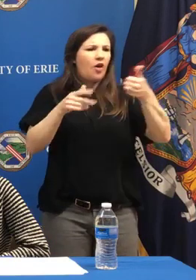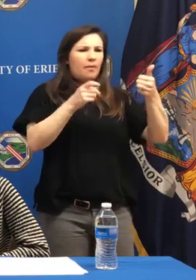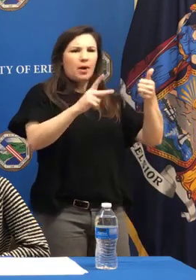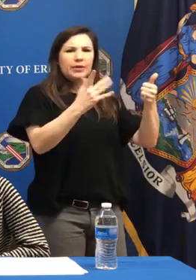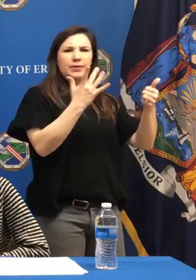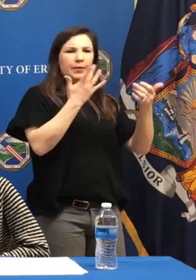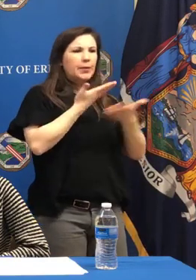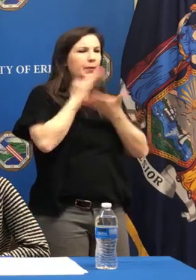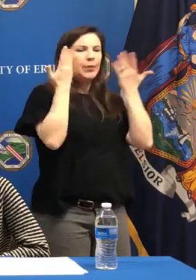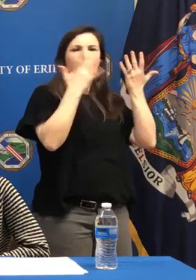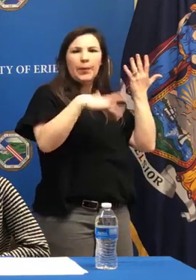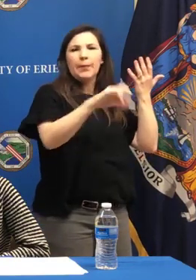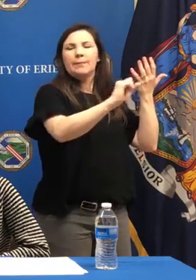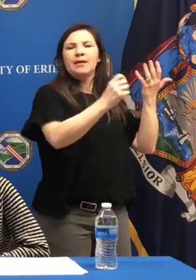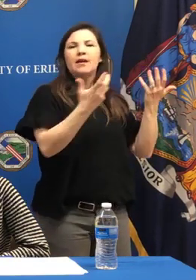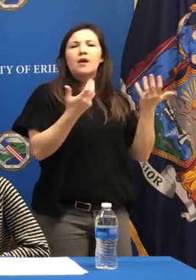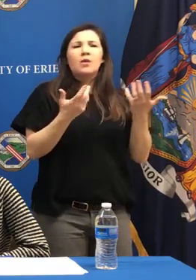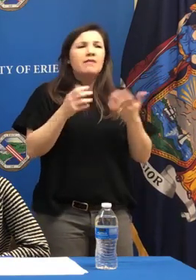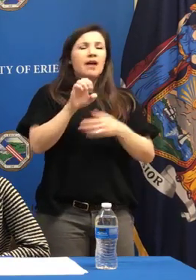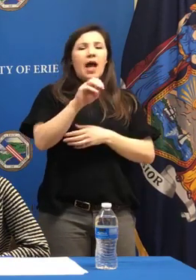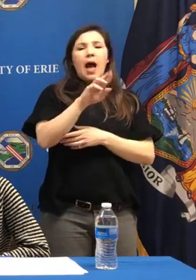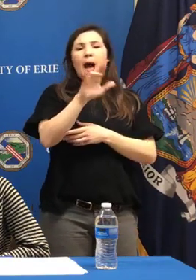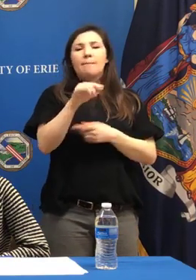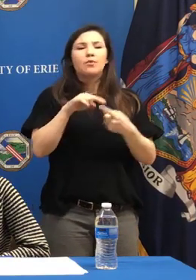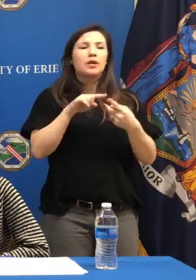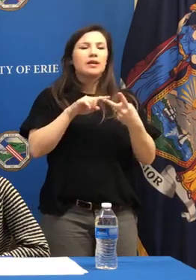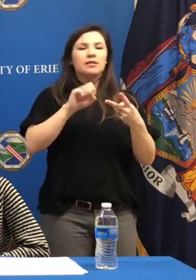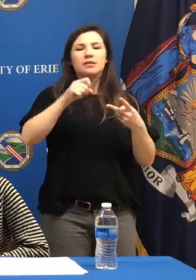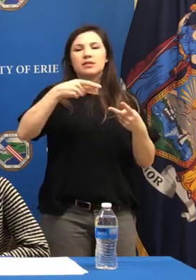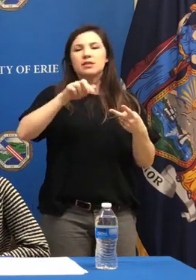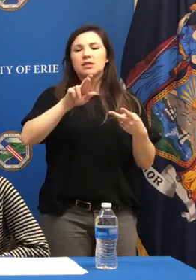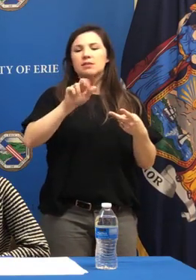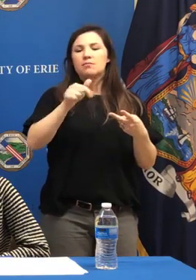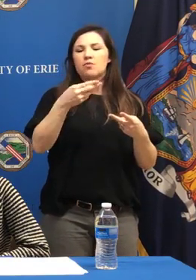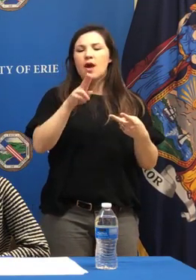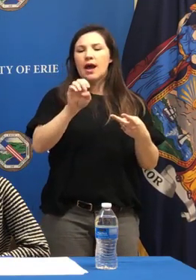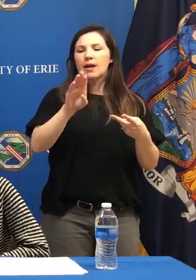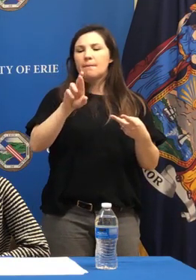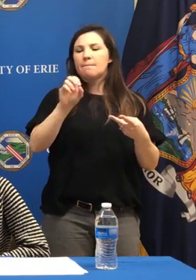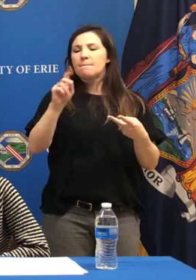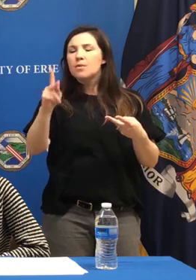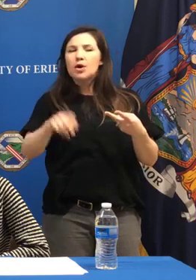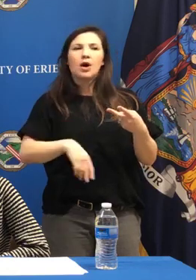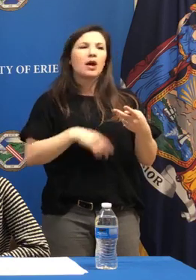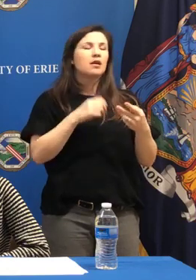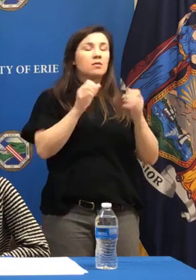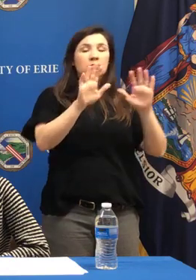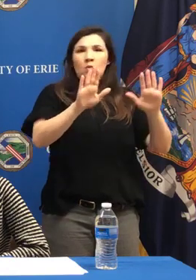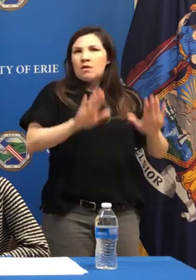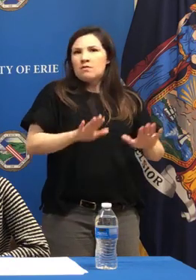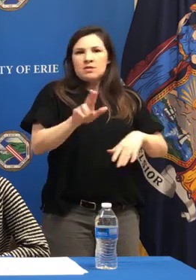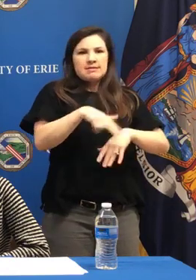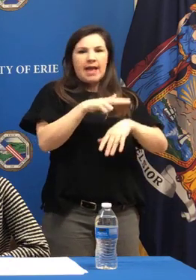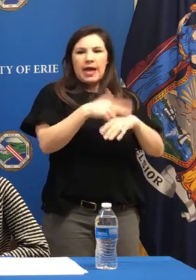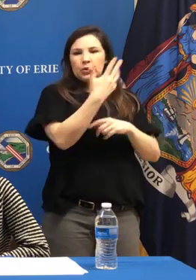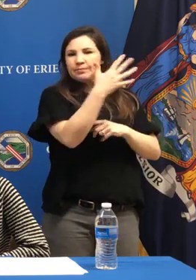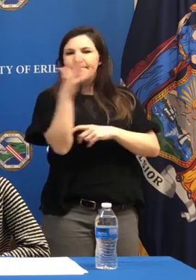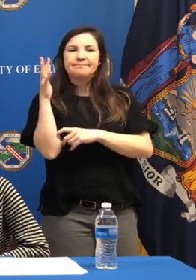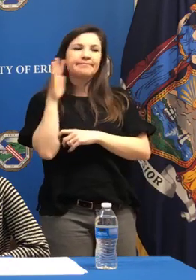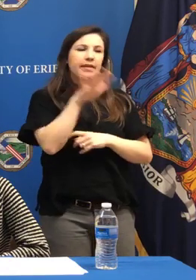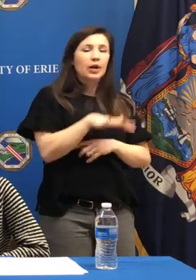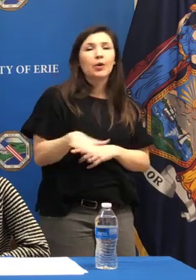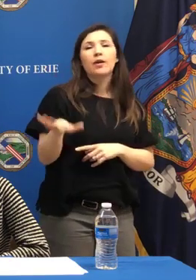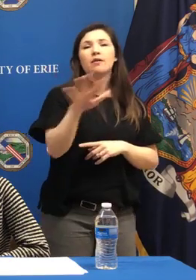got great parks in Emory, Sprague Brook. We have incredible natural wildlife areas with hundreds of acres, like our